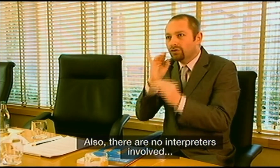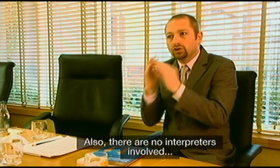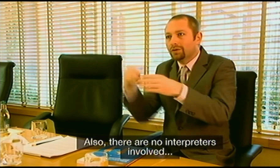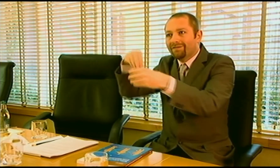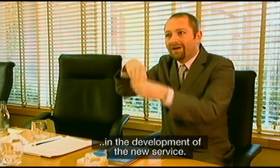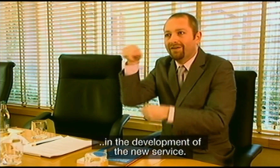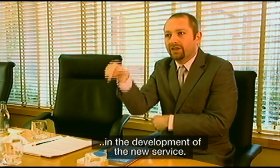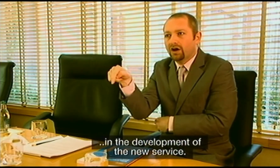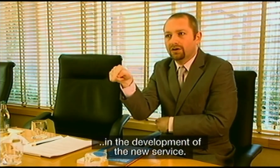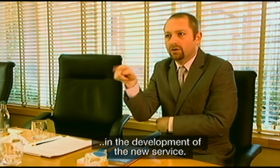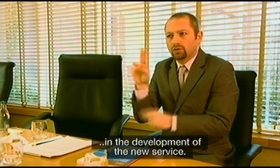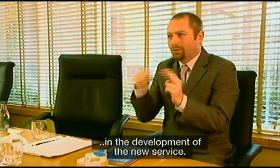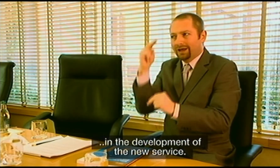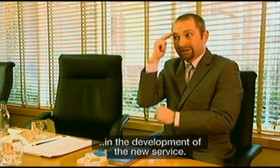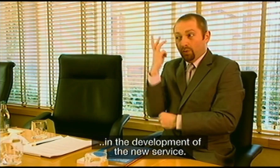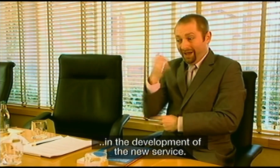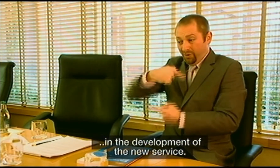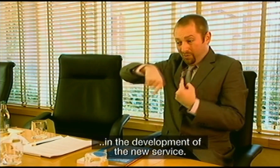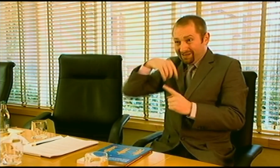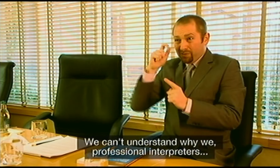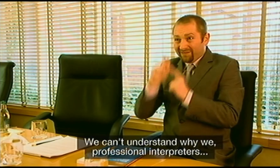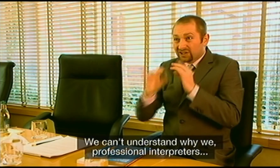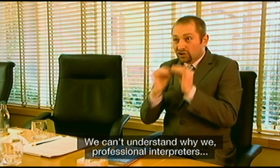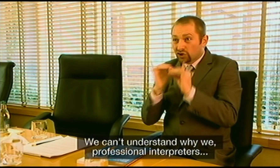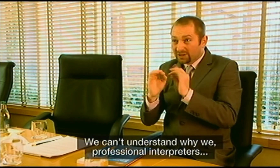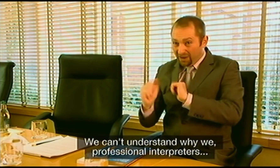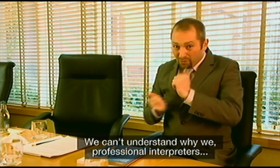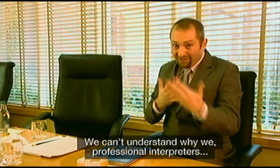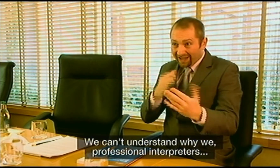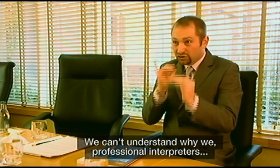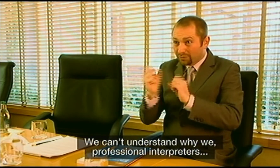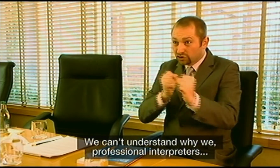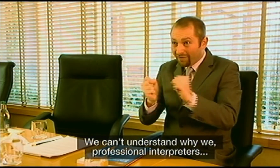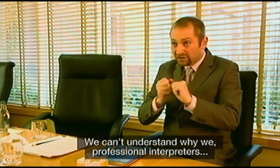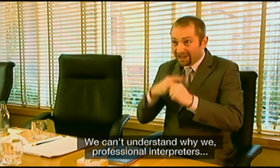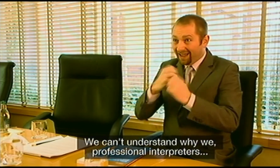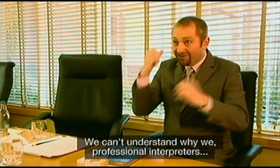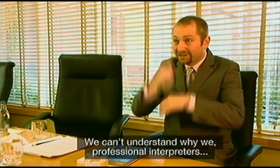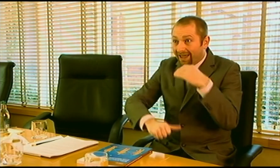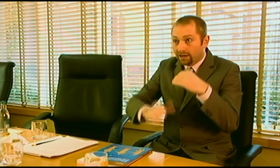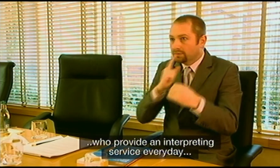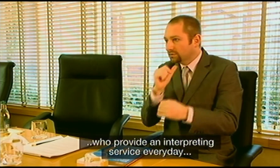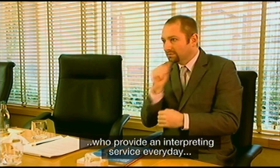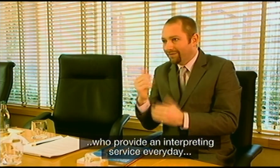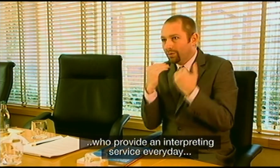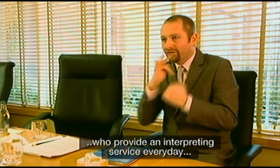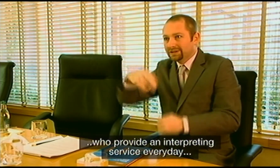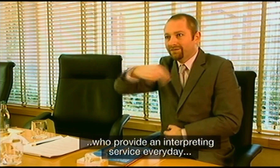in the development of the new service. We can't understand why we, professional interpreters who provide an interpreting service every day,